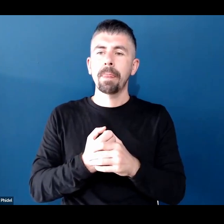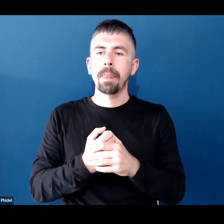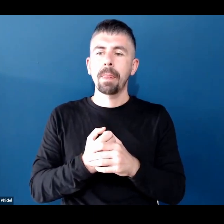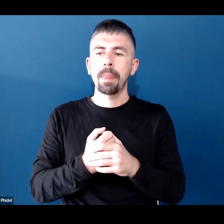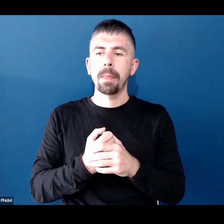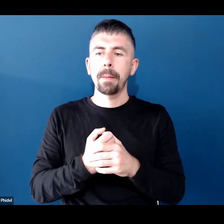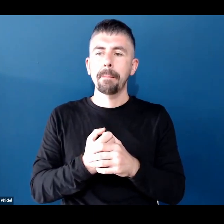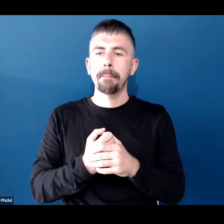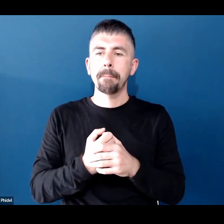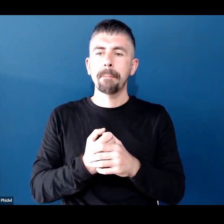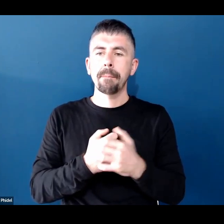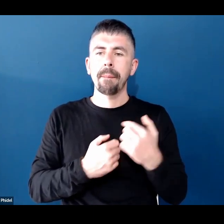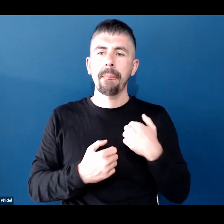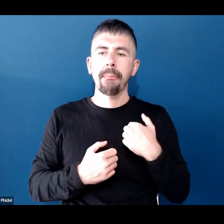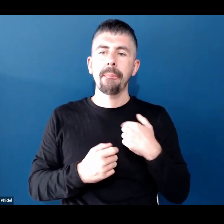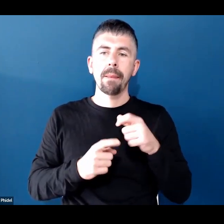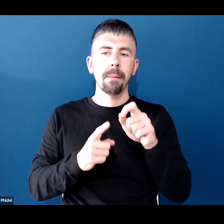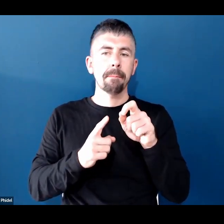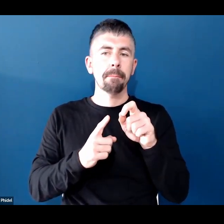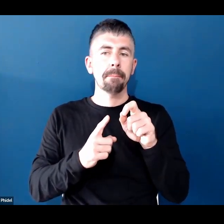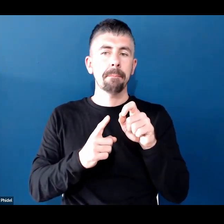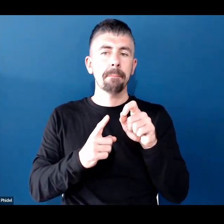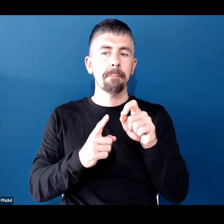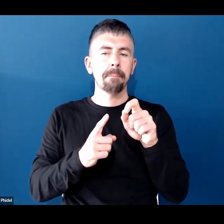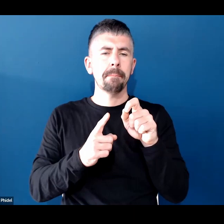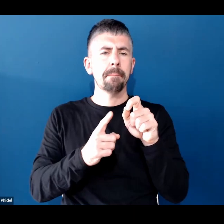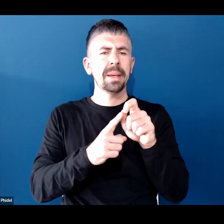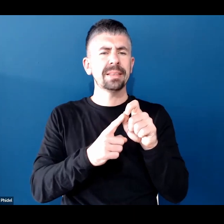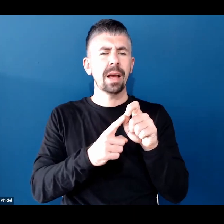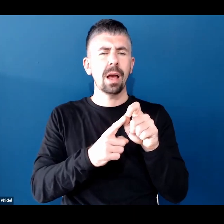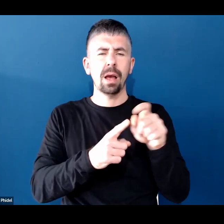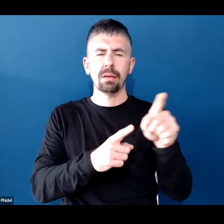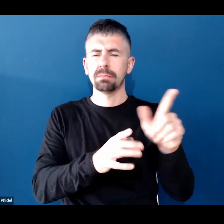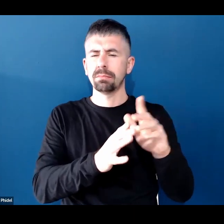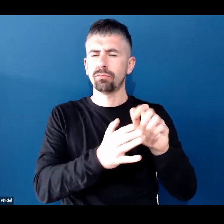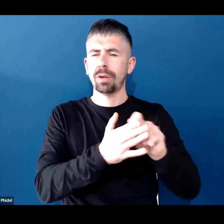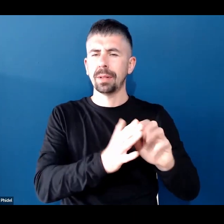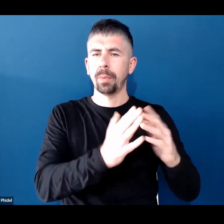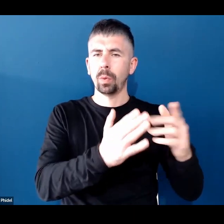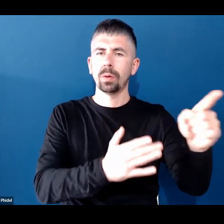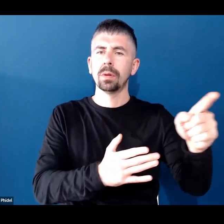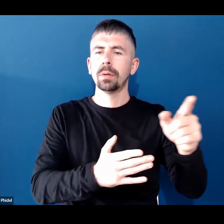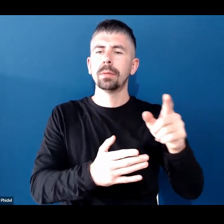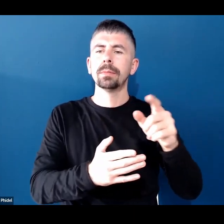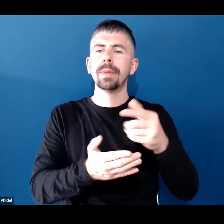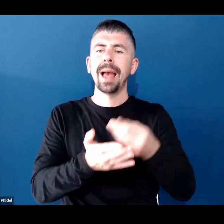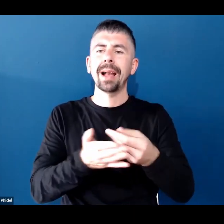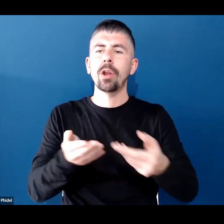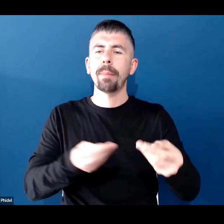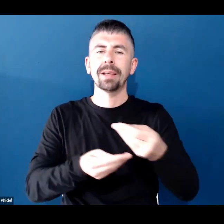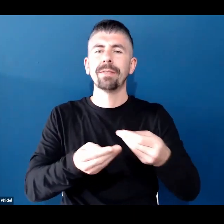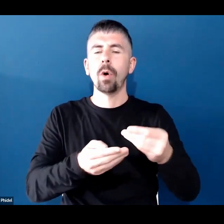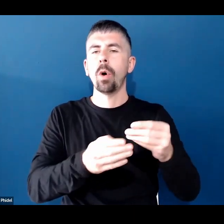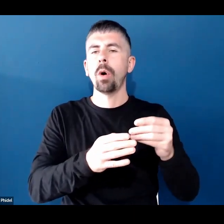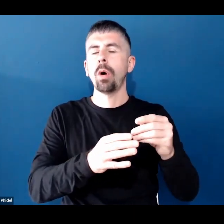think the title is Herman Daly's Economics for a Full World, which I can recommend, and Herman Daly's work overall.